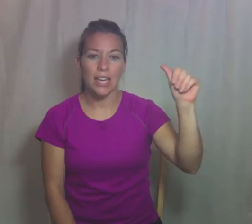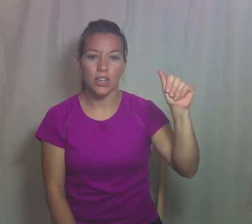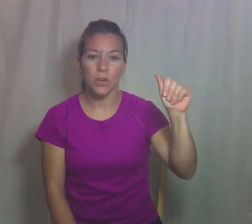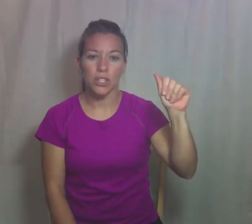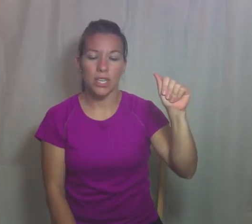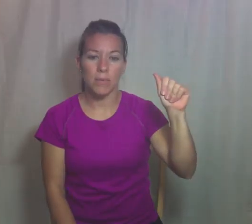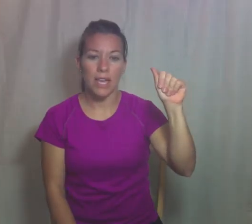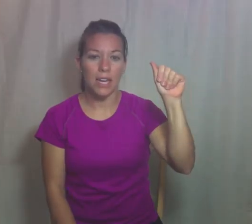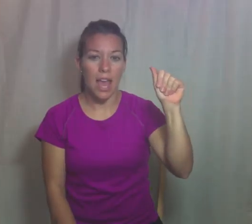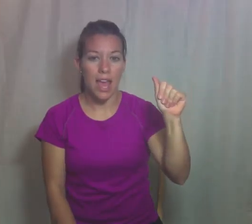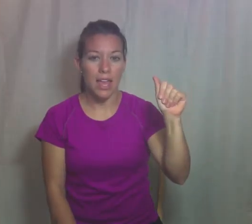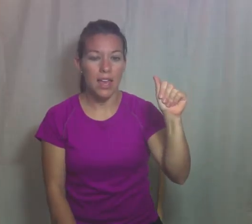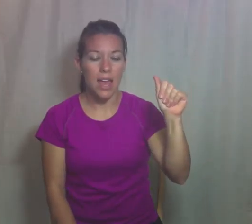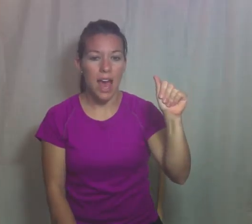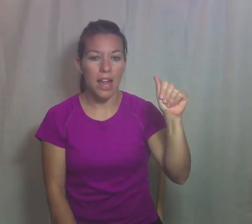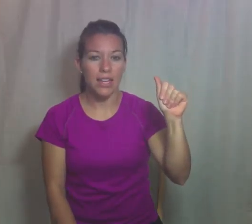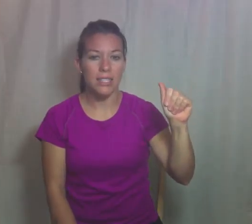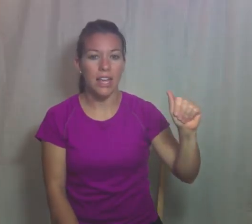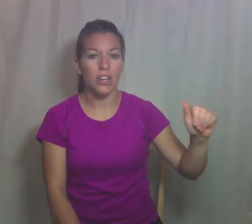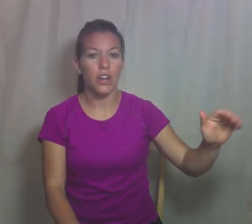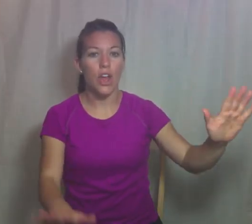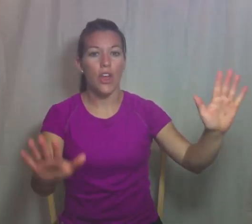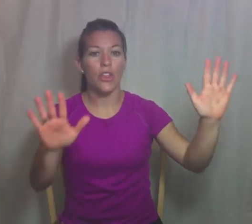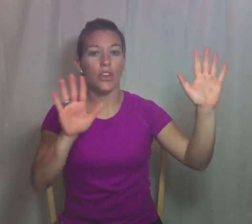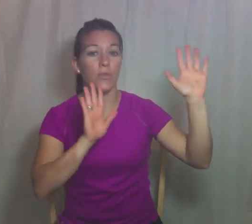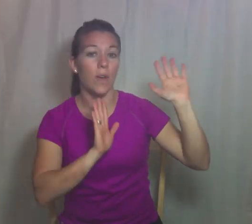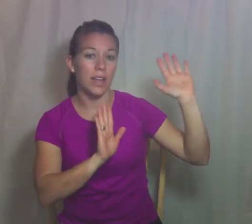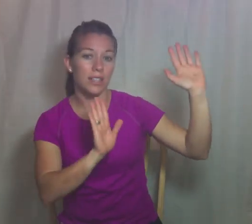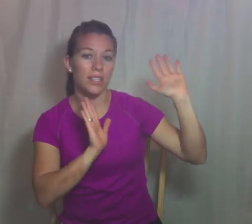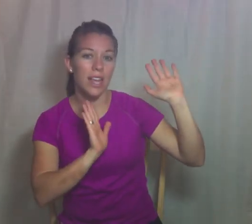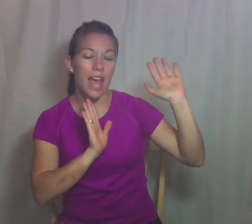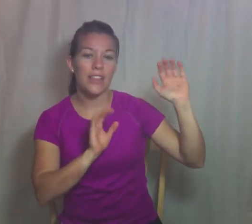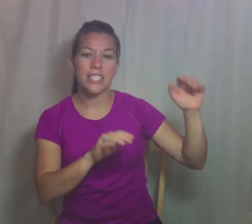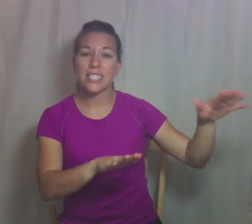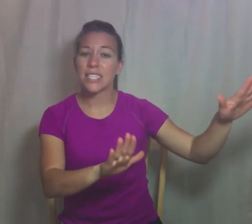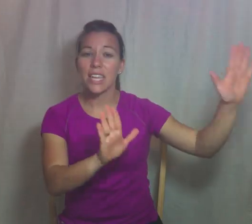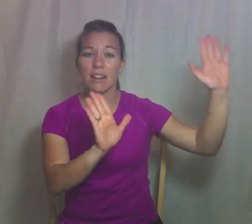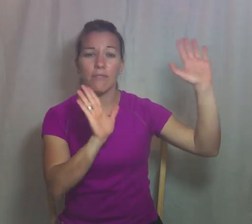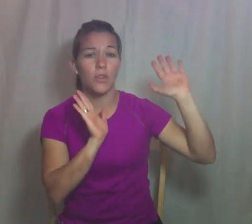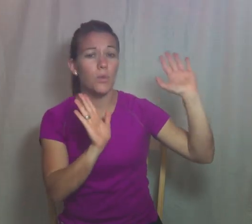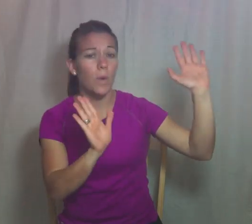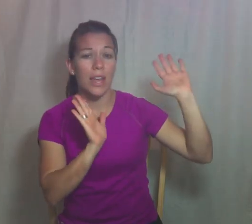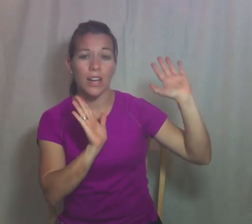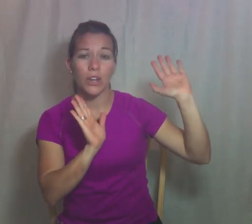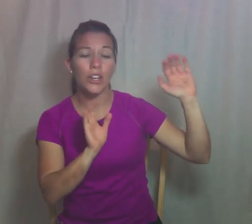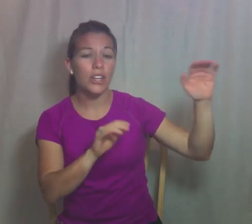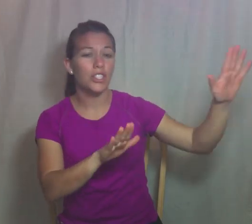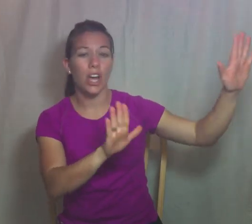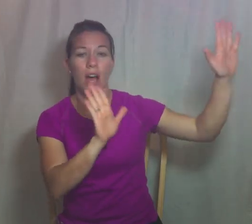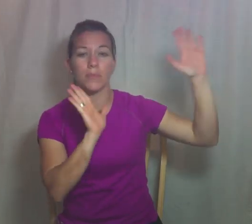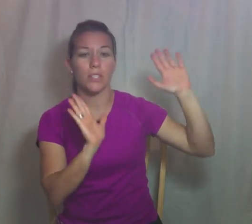we're just going to make an A, Alexander the Great. And this is the sign for great, or good job, so